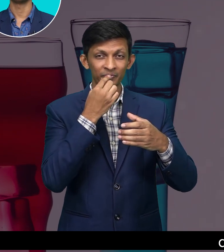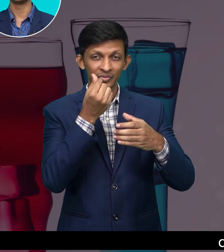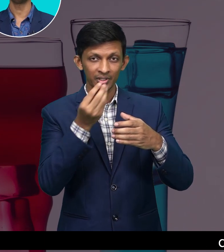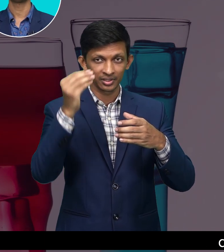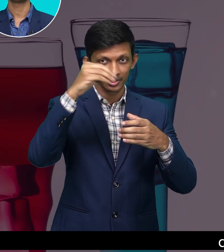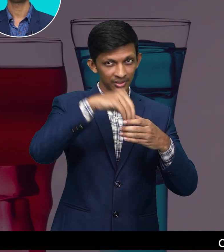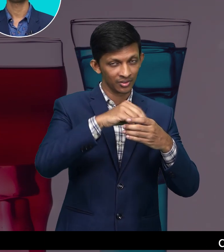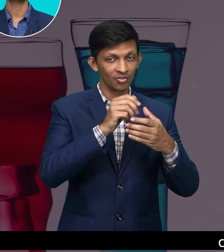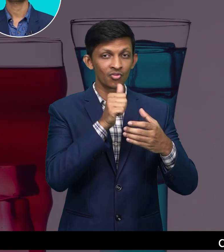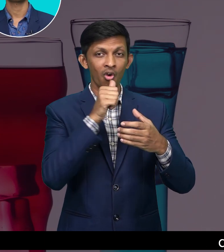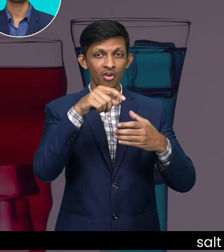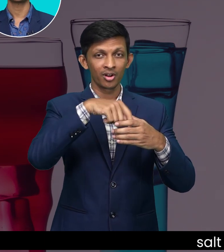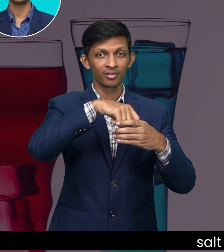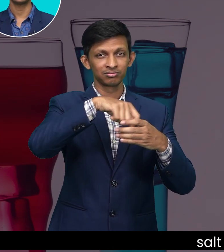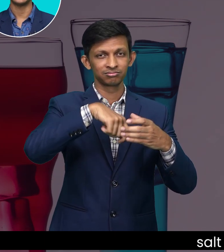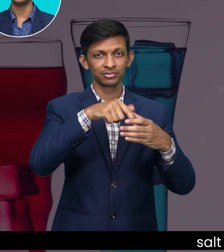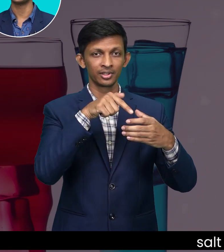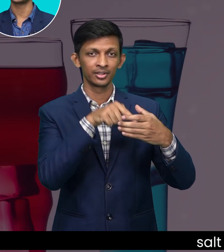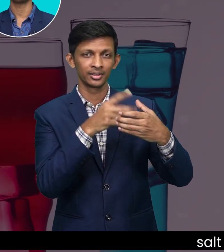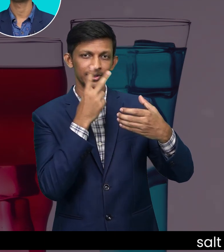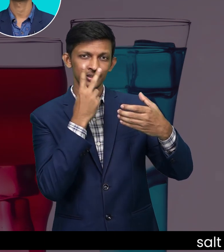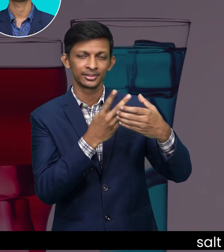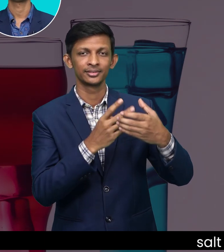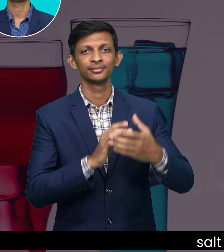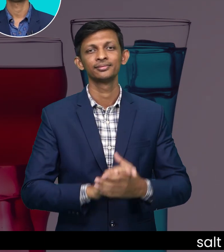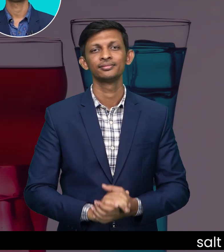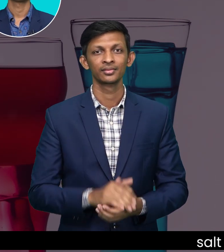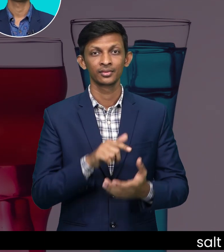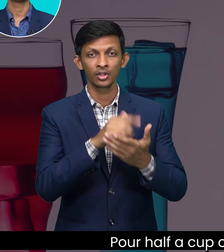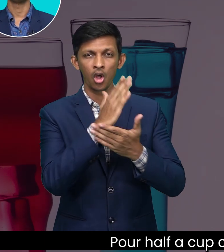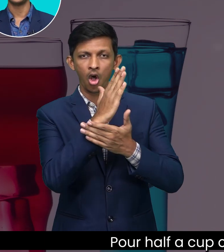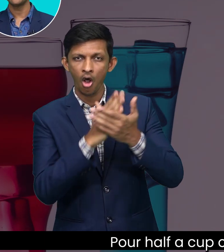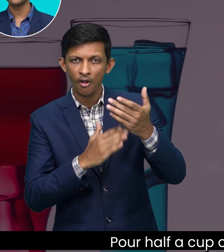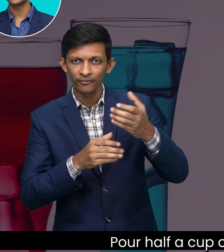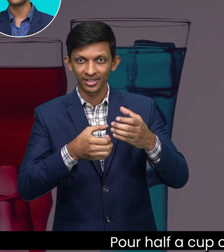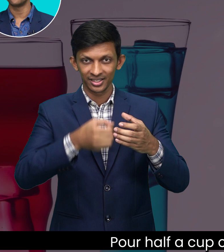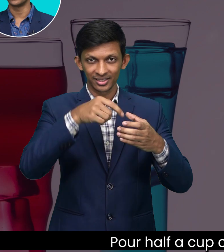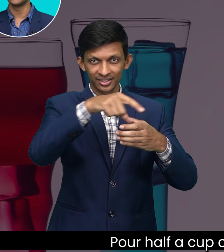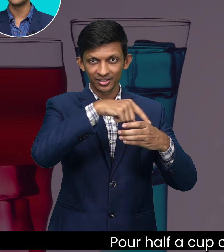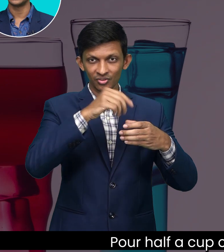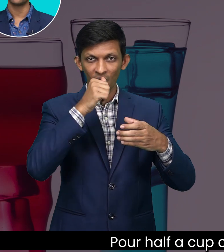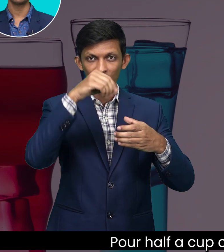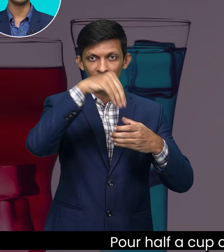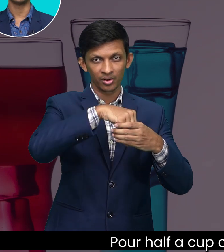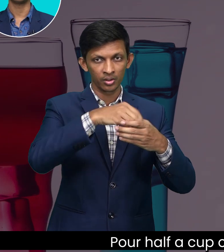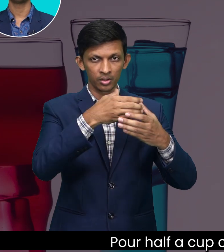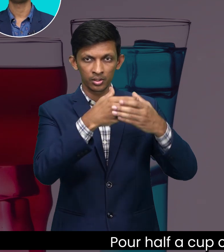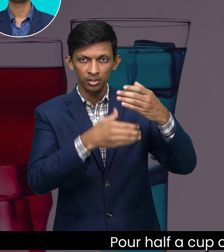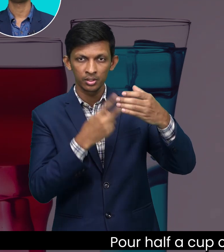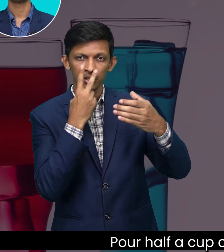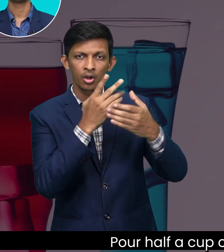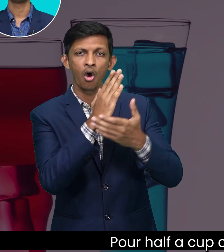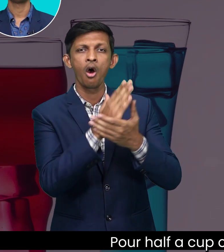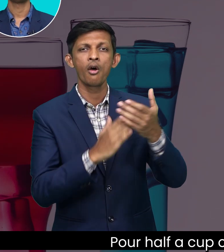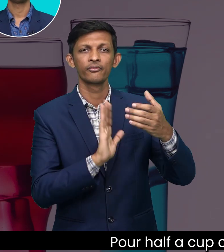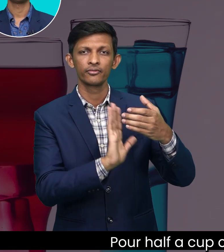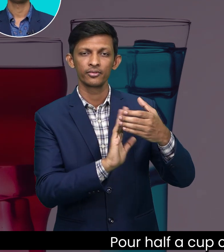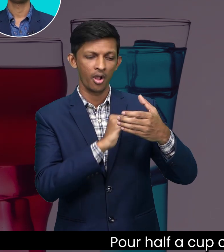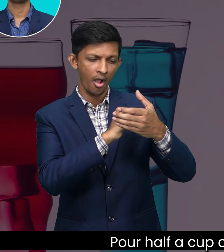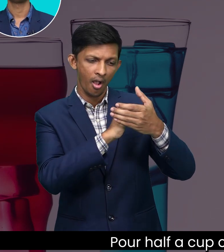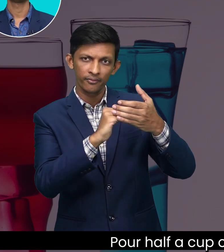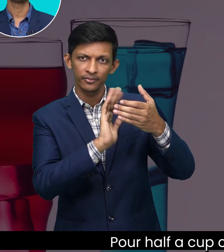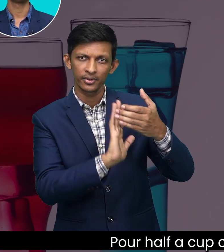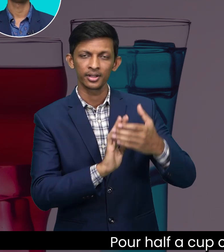a spoon, salt and water. Pour half a cup of water into the beaker.